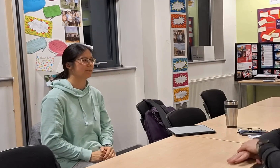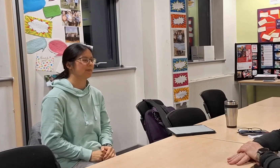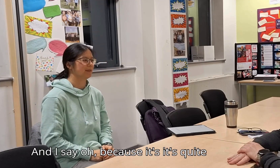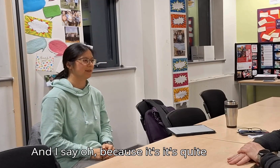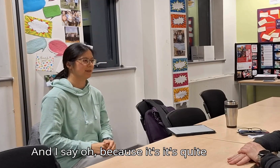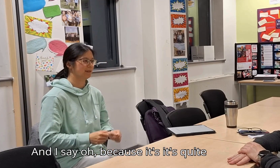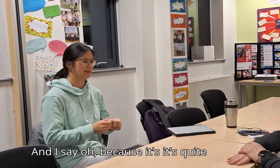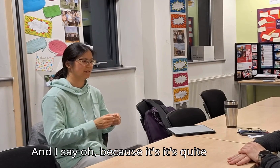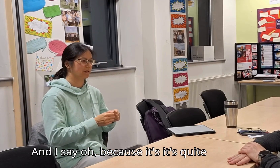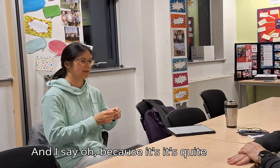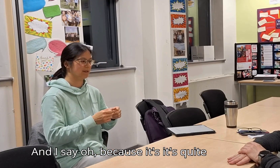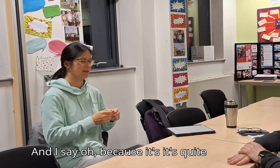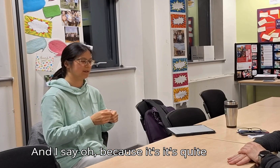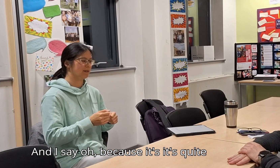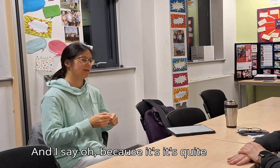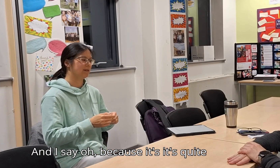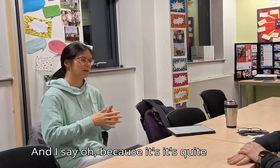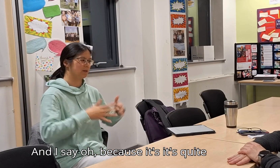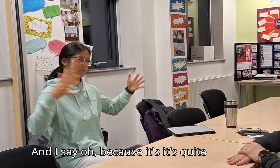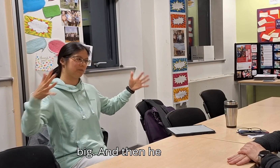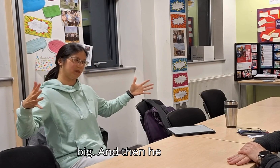And I say, oh, because it's quite big.